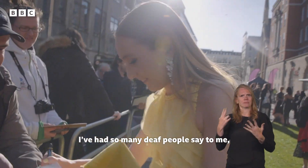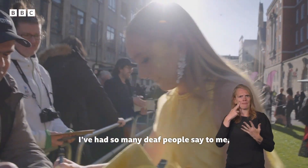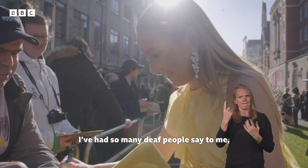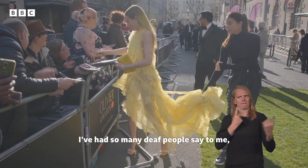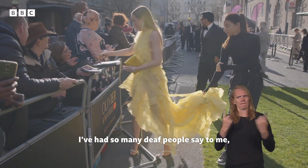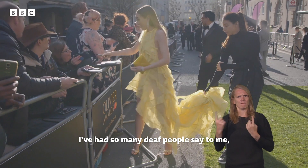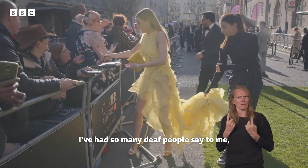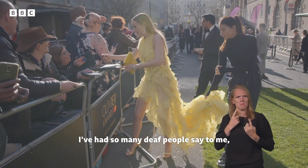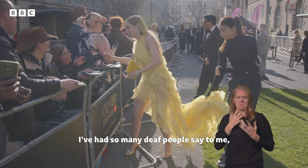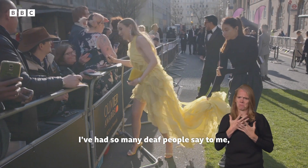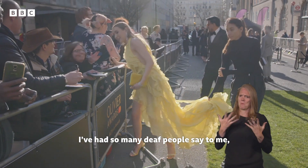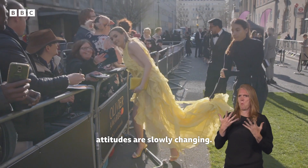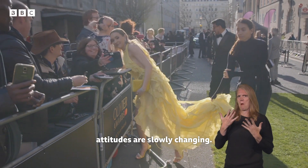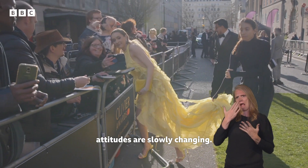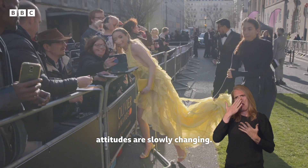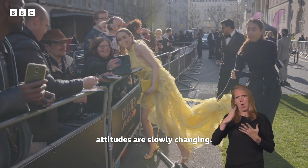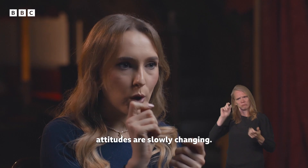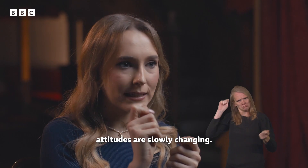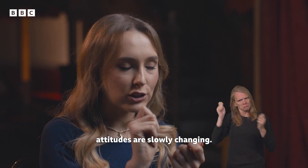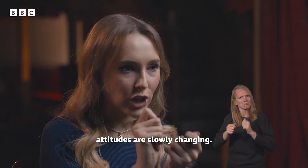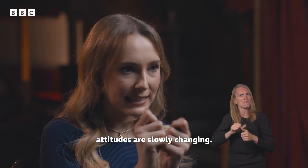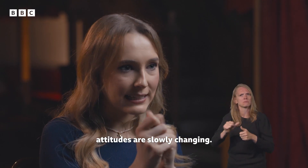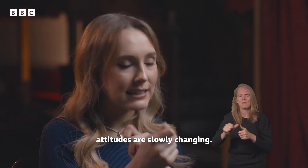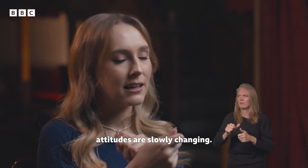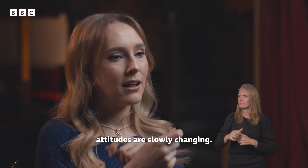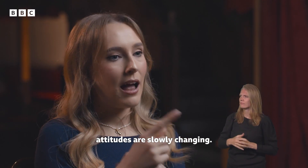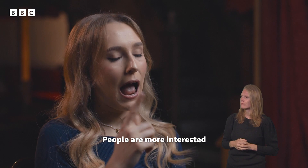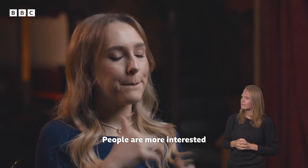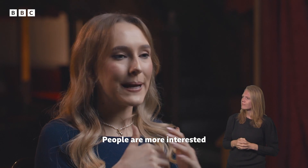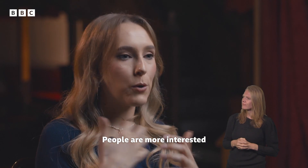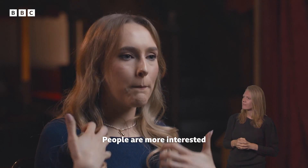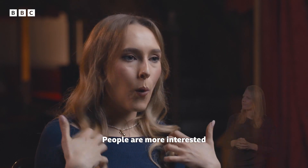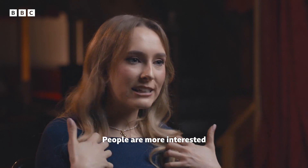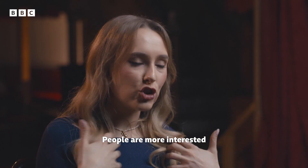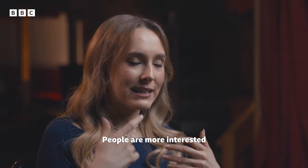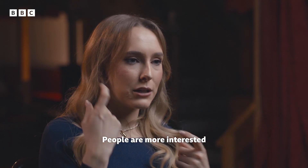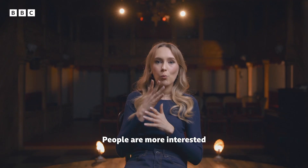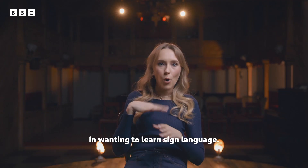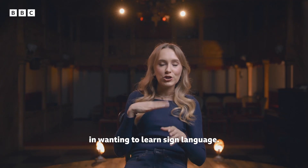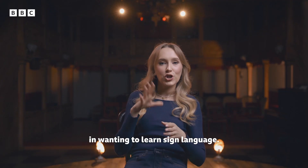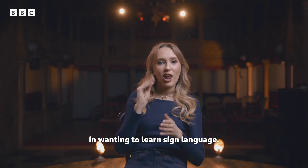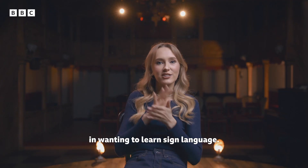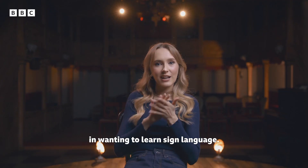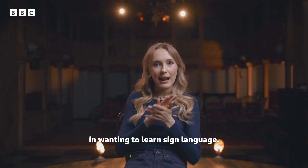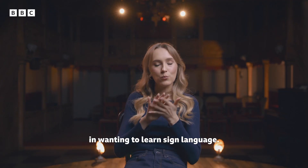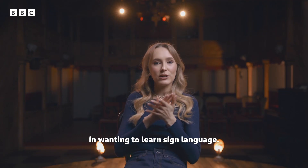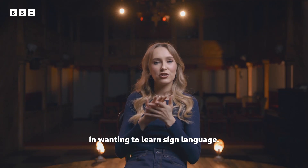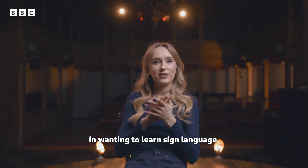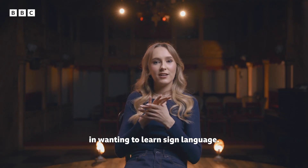I have so many deaf people said to me today, as you slowly changing, people are more interested in wanting